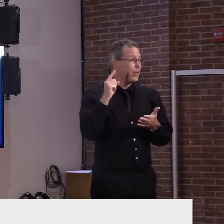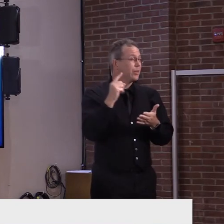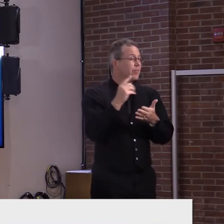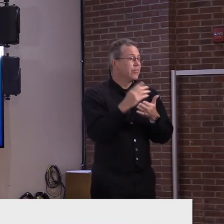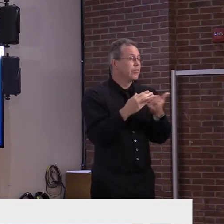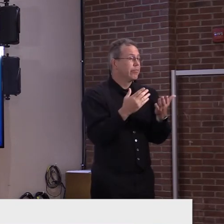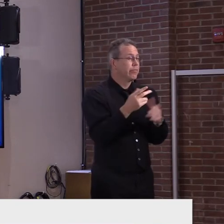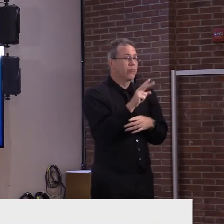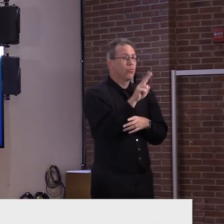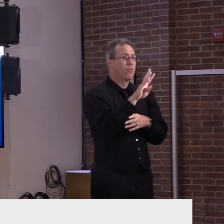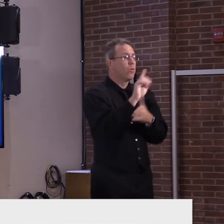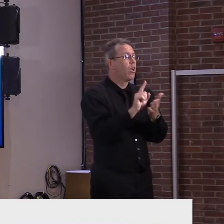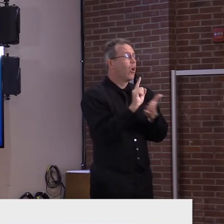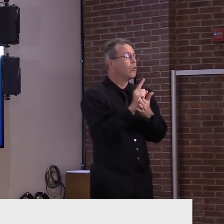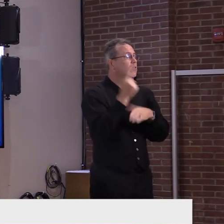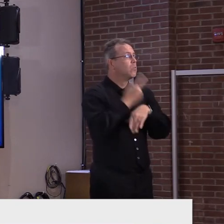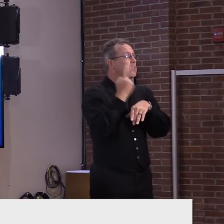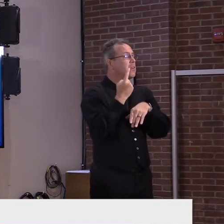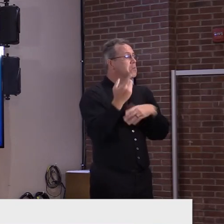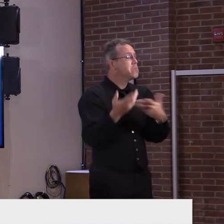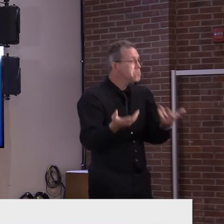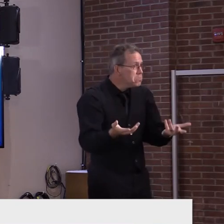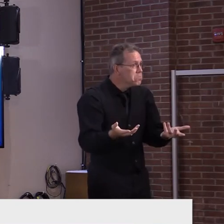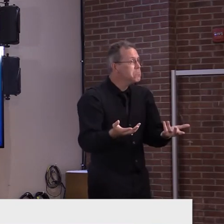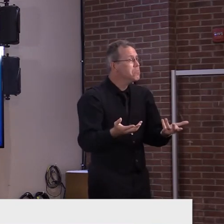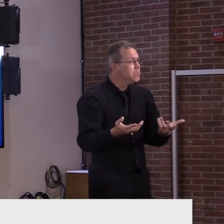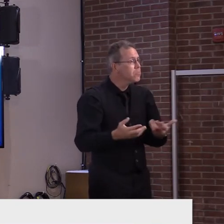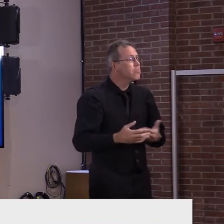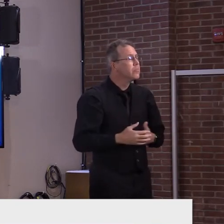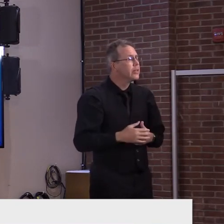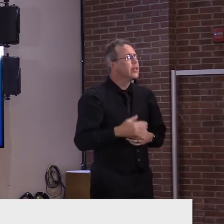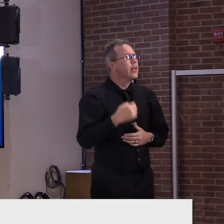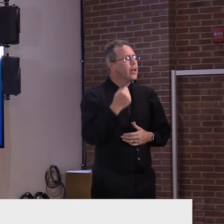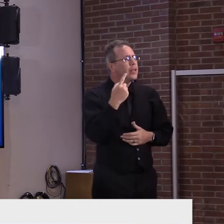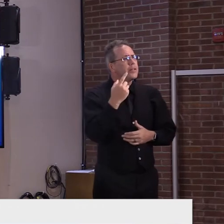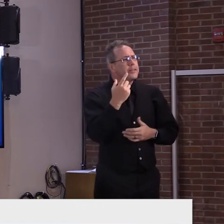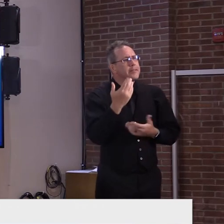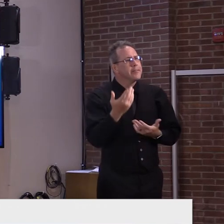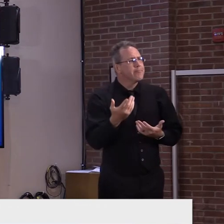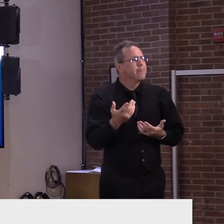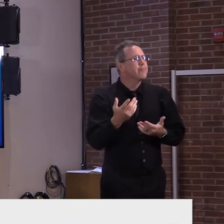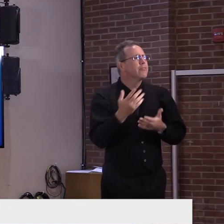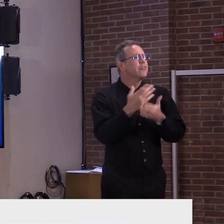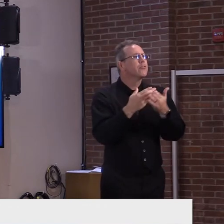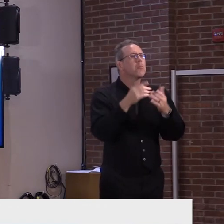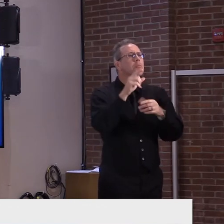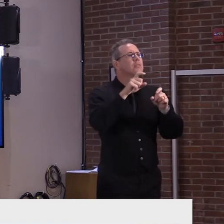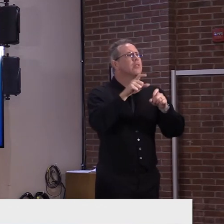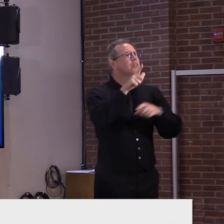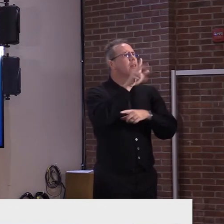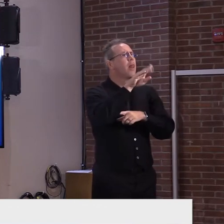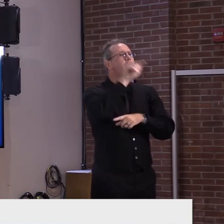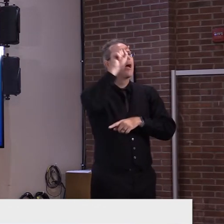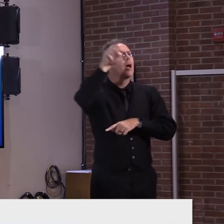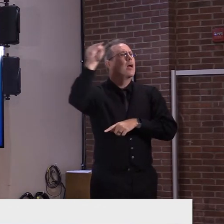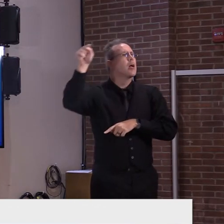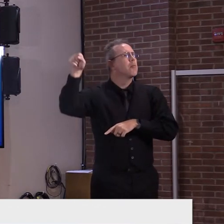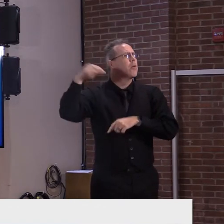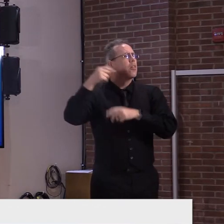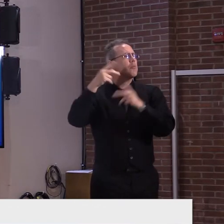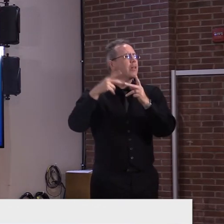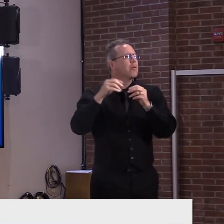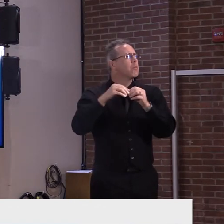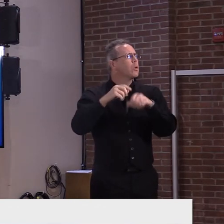move forward. And if you, you know, there are some labs out there that are longer. Most